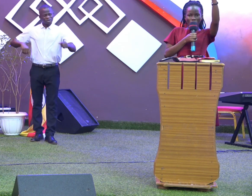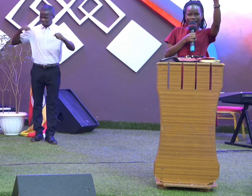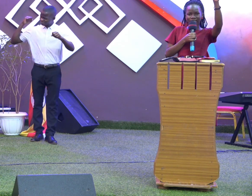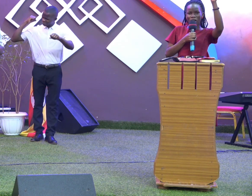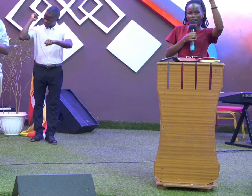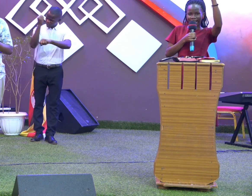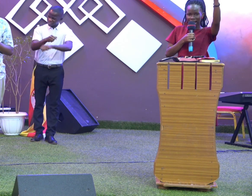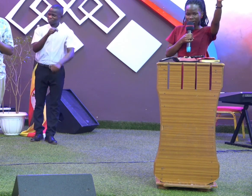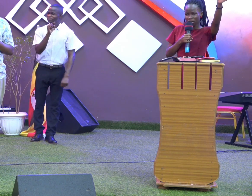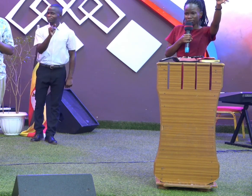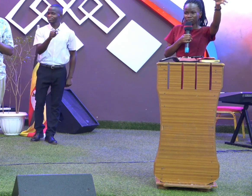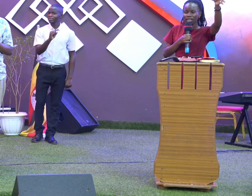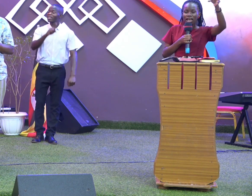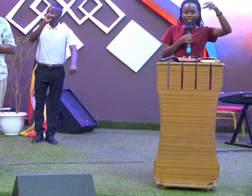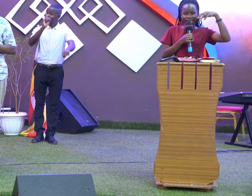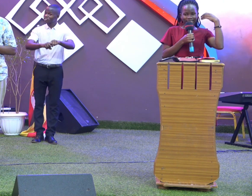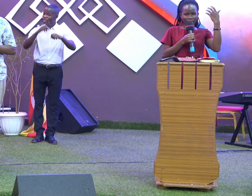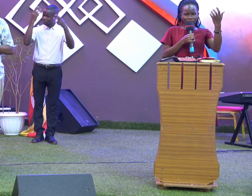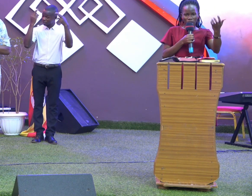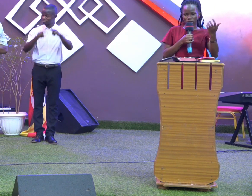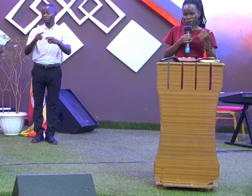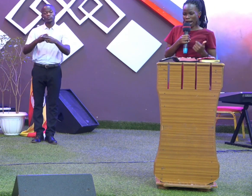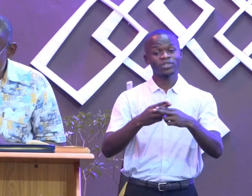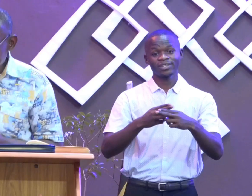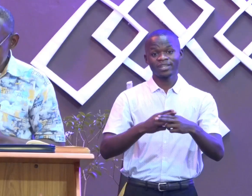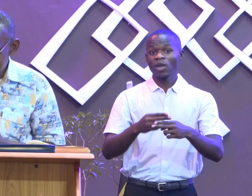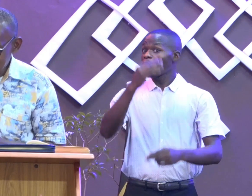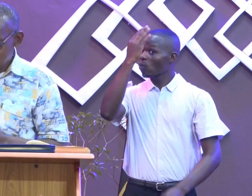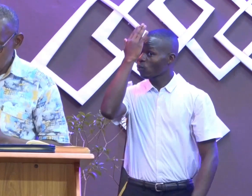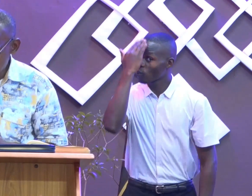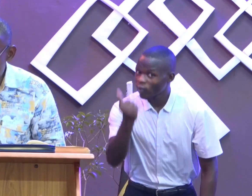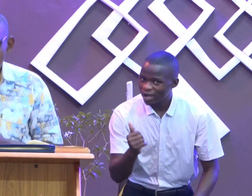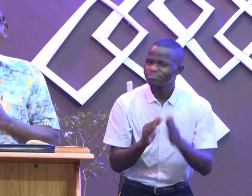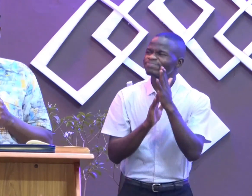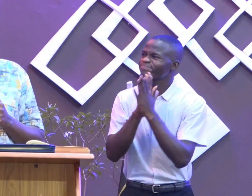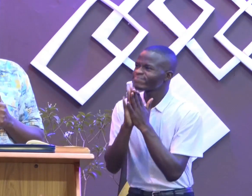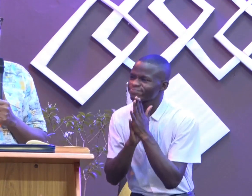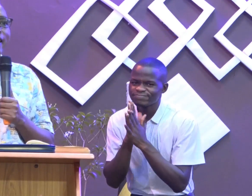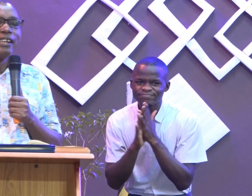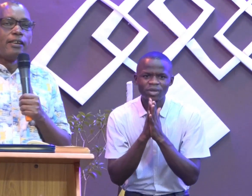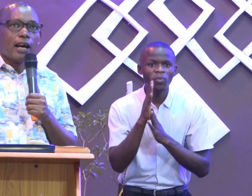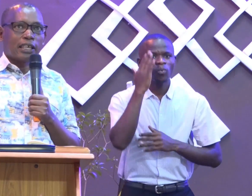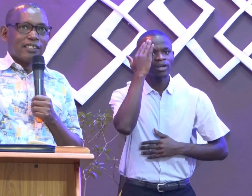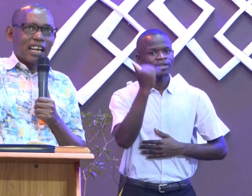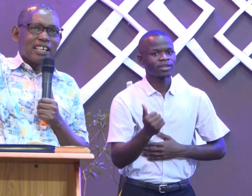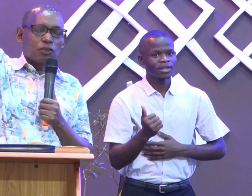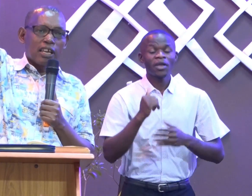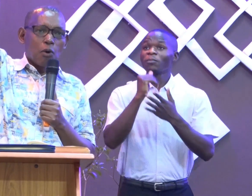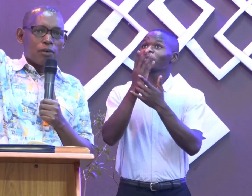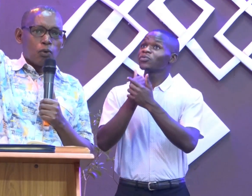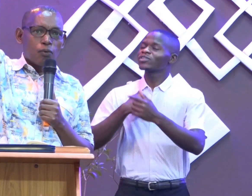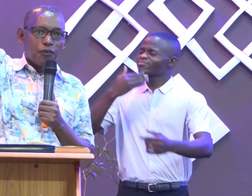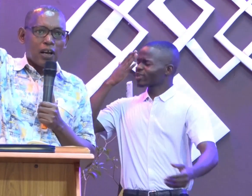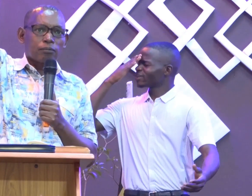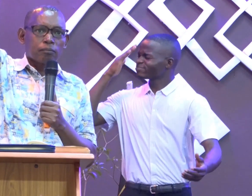Because Christ overcame him. That time is going to come. That's why I rejoice for